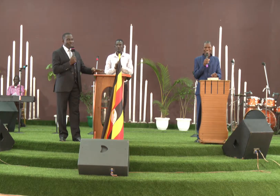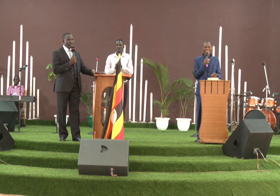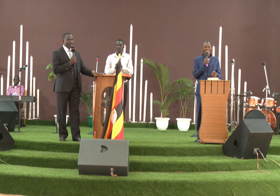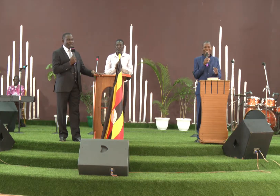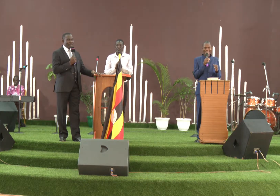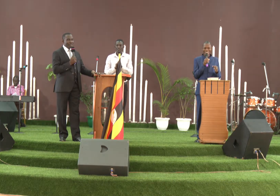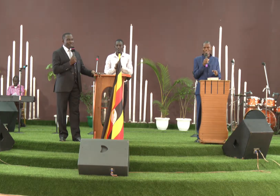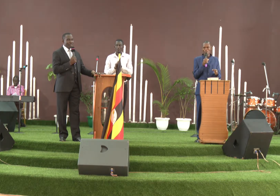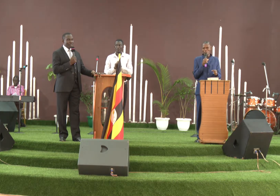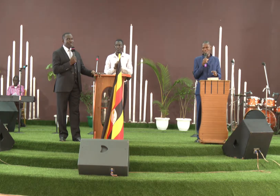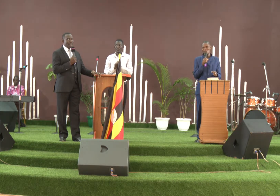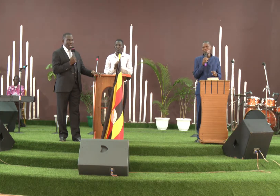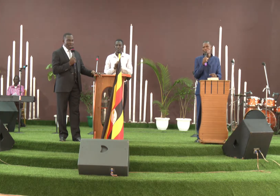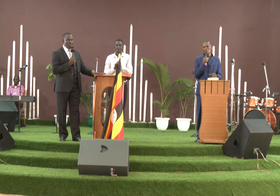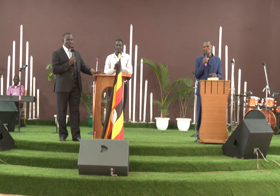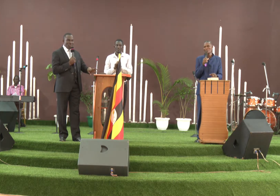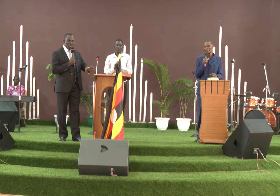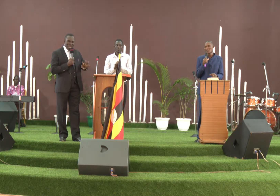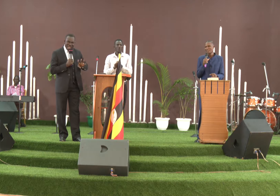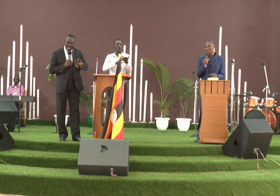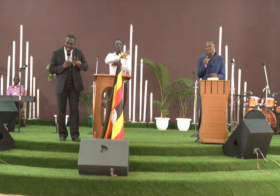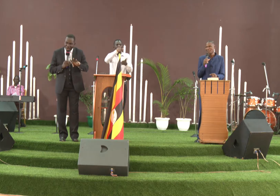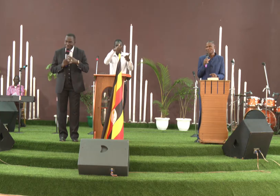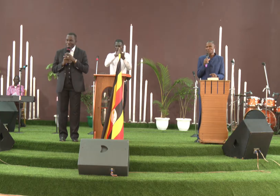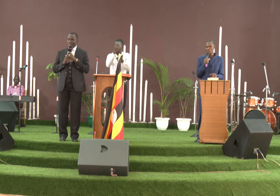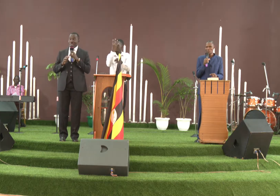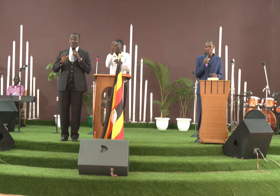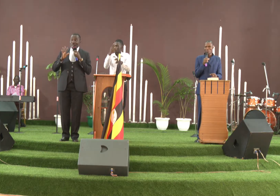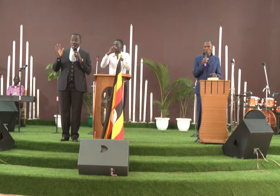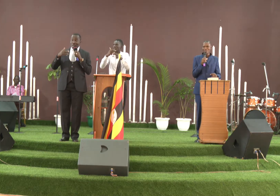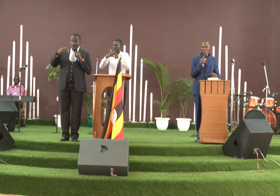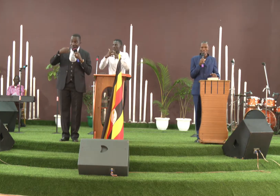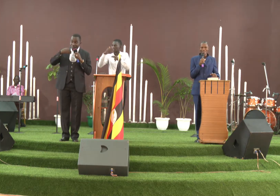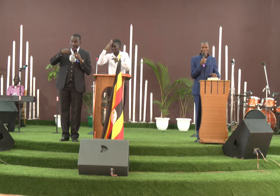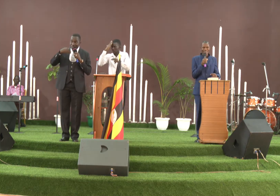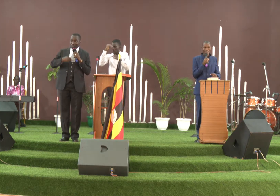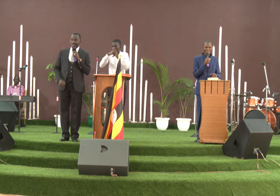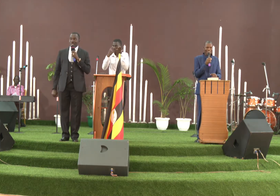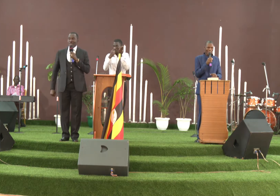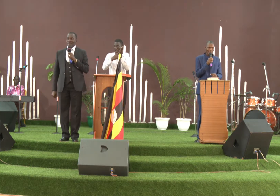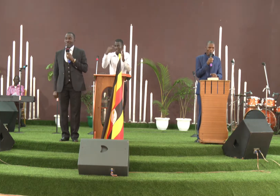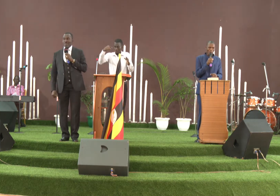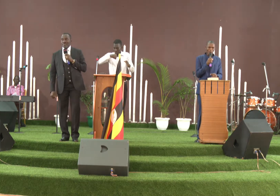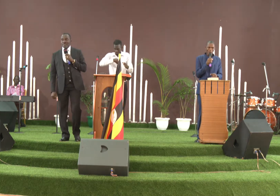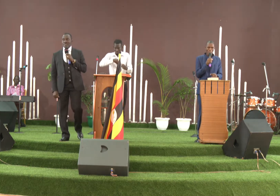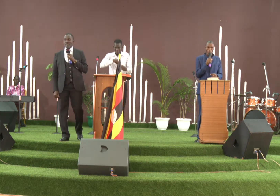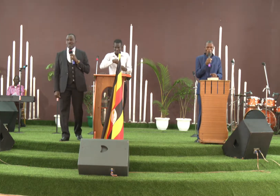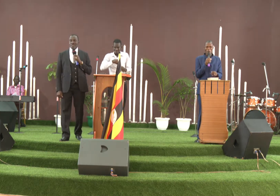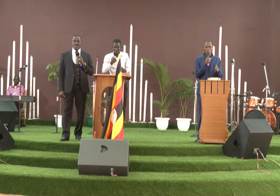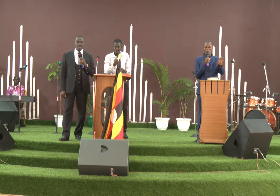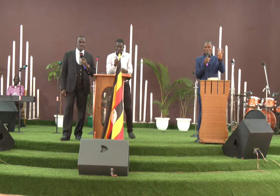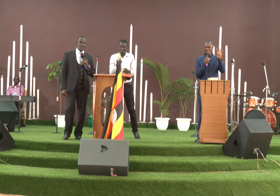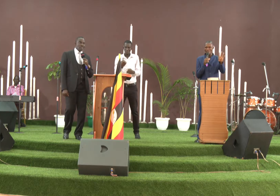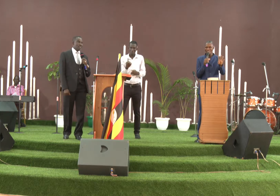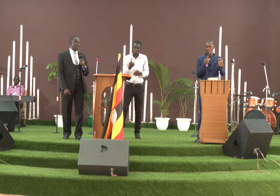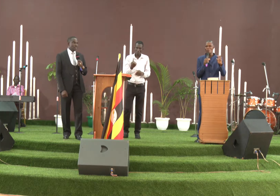wange atatya kufa. Ago bono yogeranga ago mbamanyi mu Uganda yonna osonze kunze. If you speak all